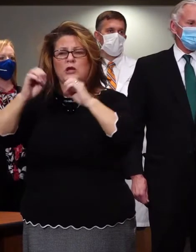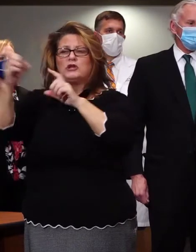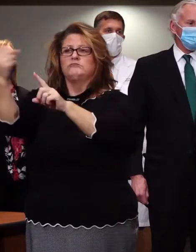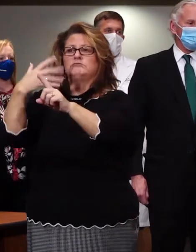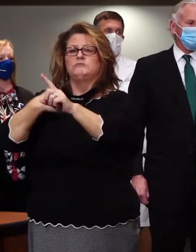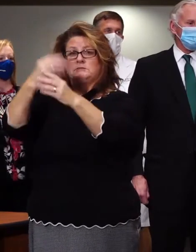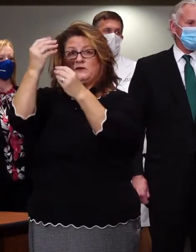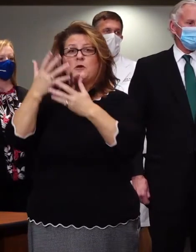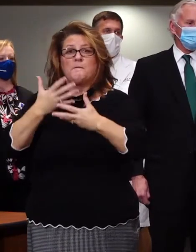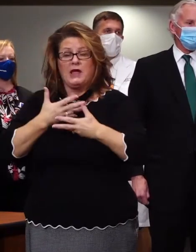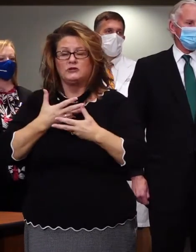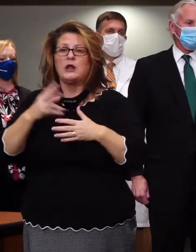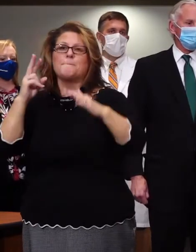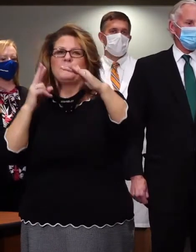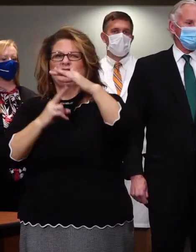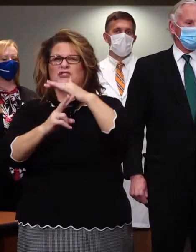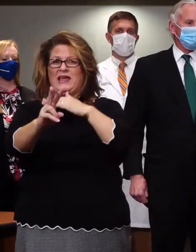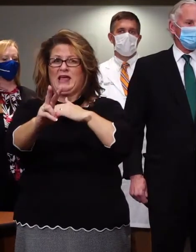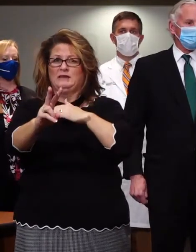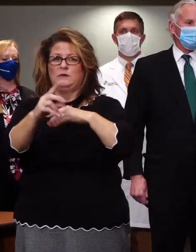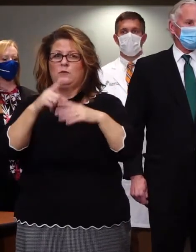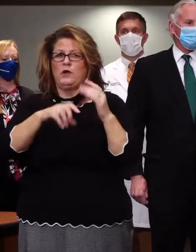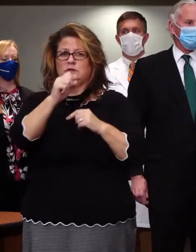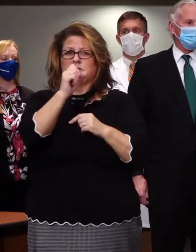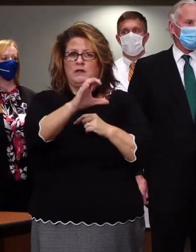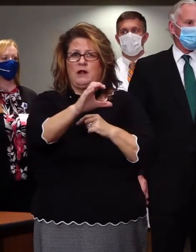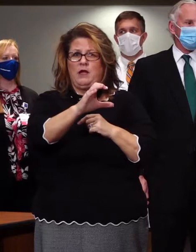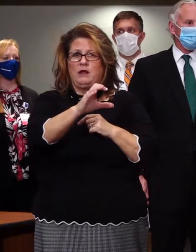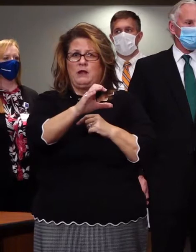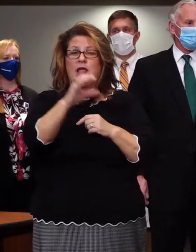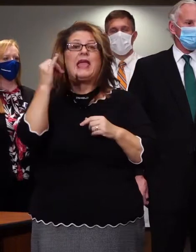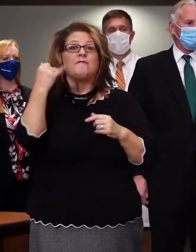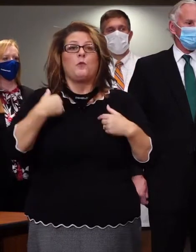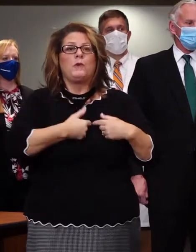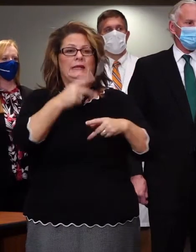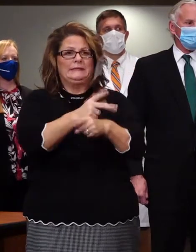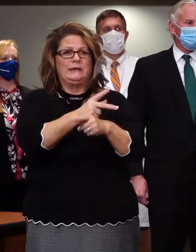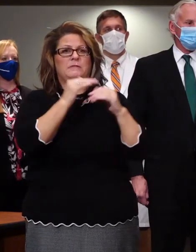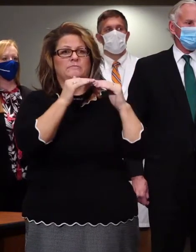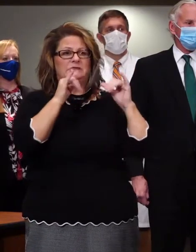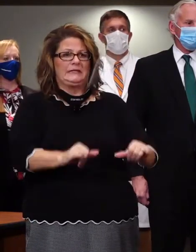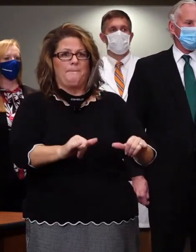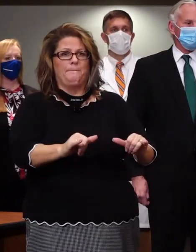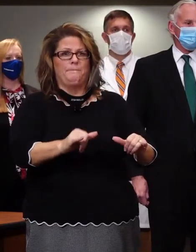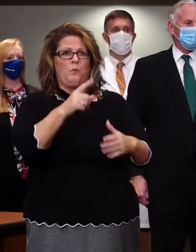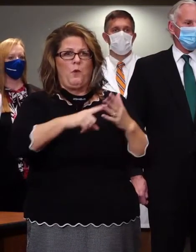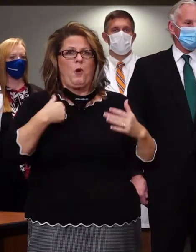us what it might look like for us here in South Carolina if we continue to do what we're doing now. And that is